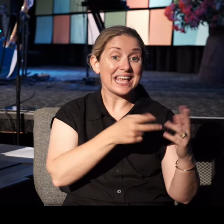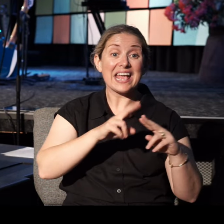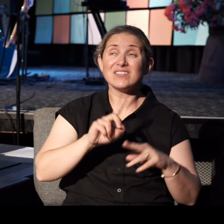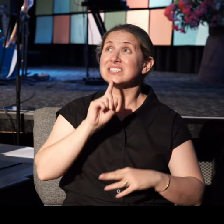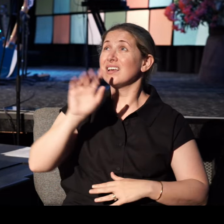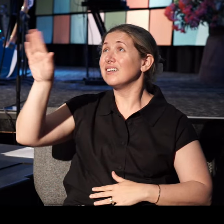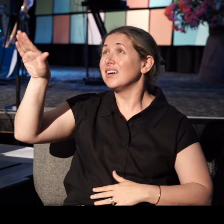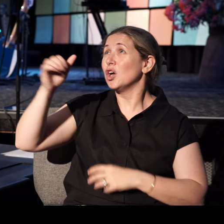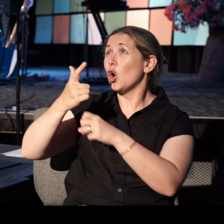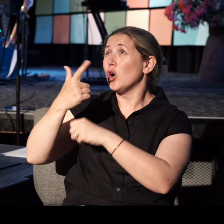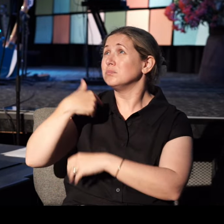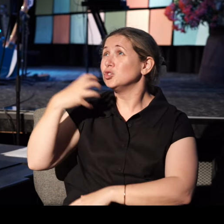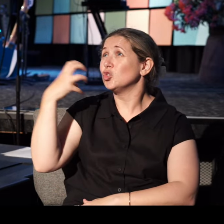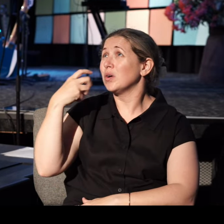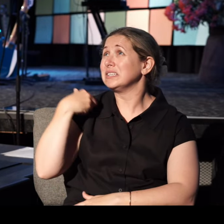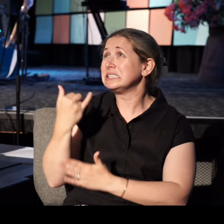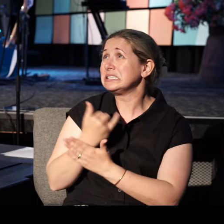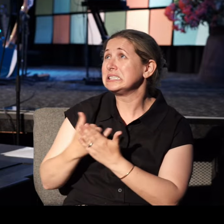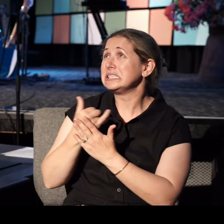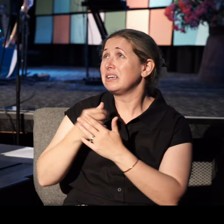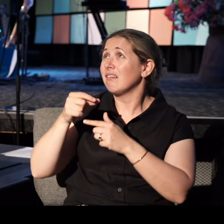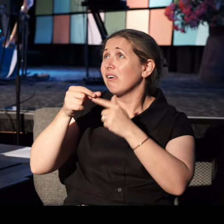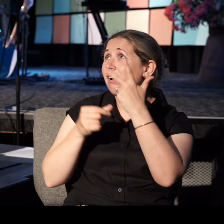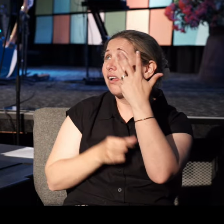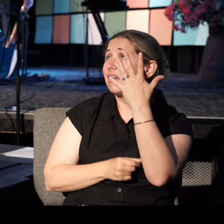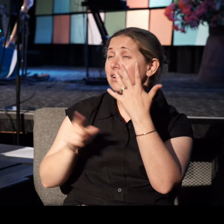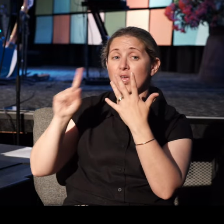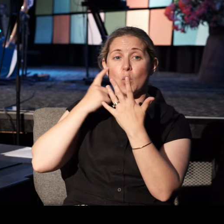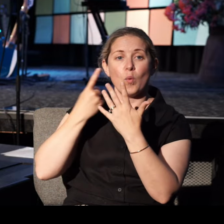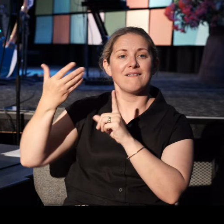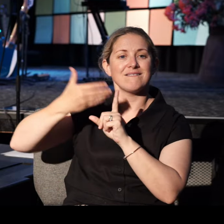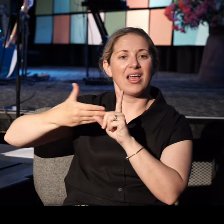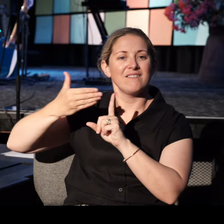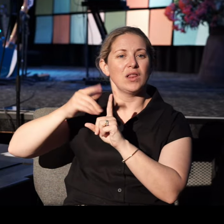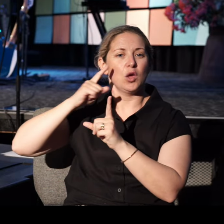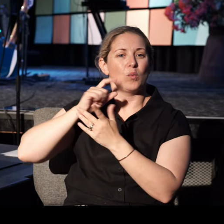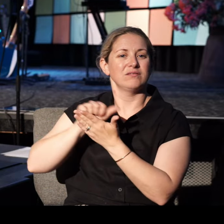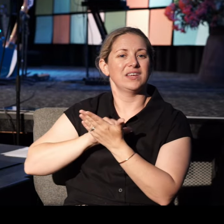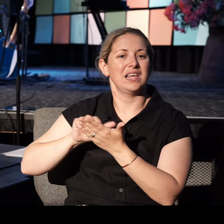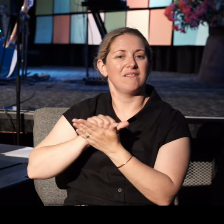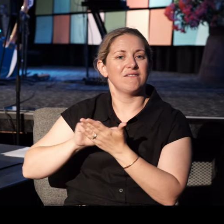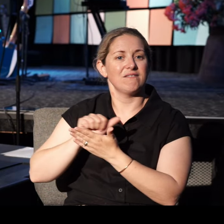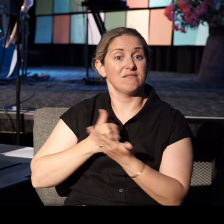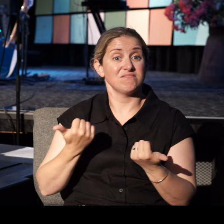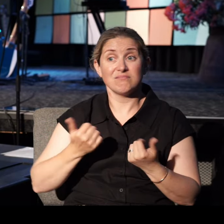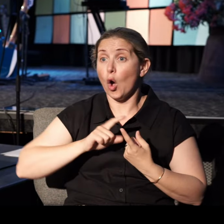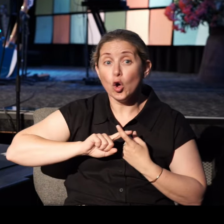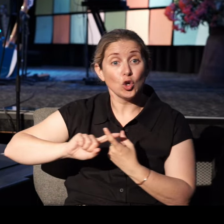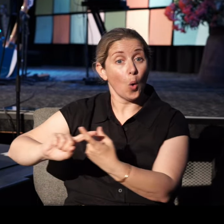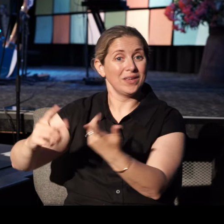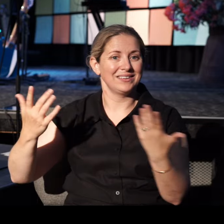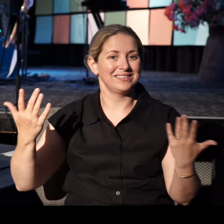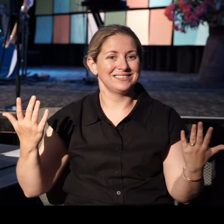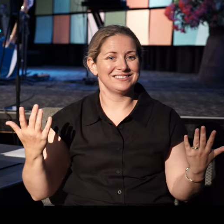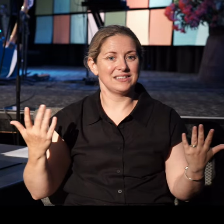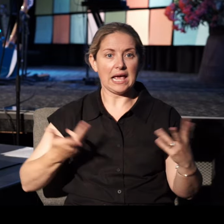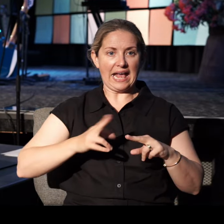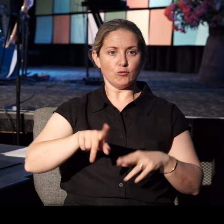forgive us our sins and purify us. That's an ongoing experience. If we claim we have not sinned, we make him out to be a liar and his word is not in